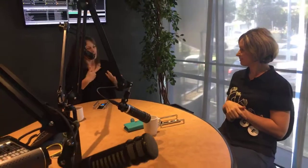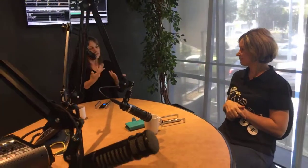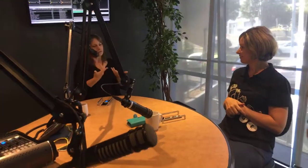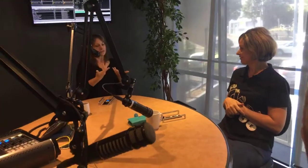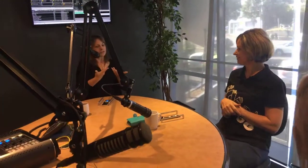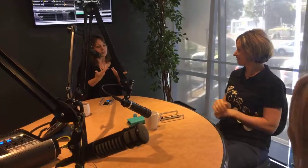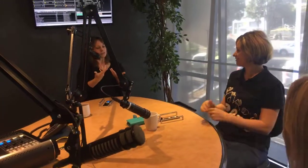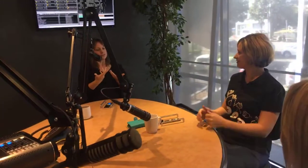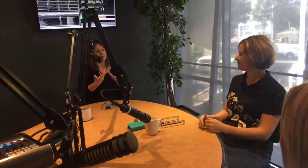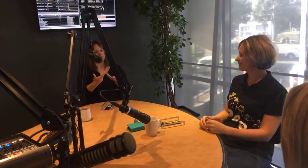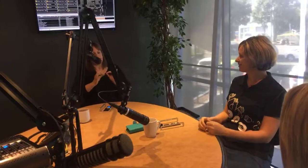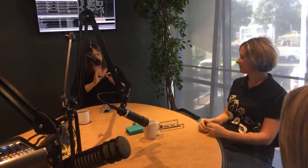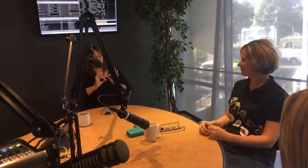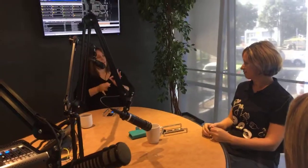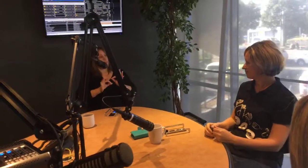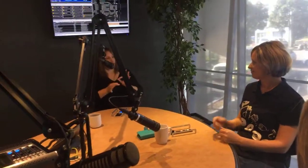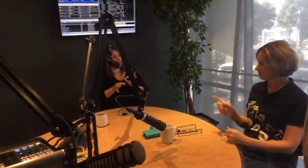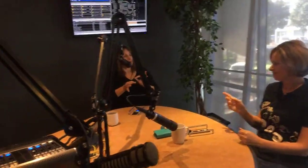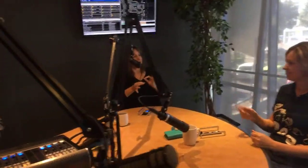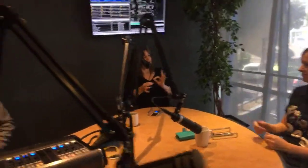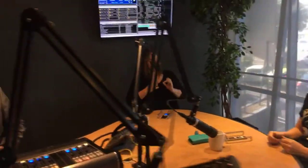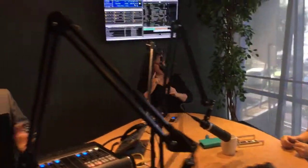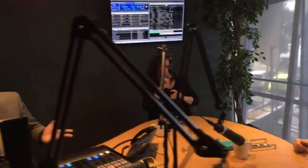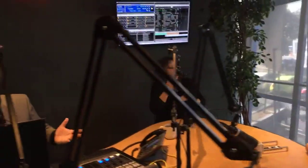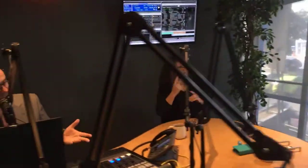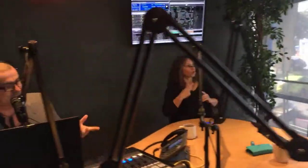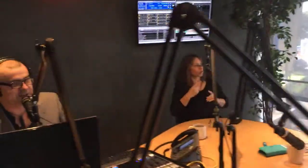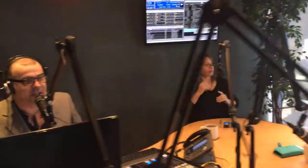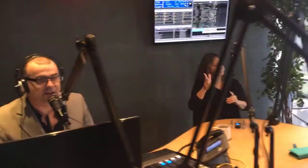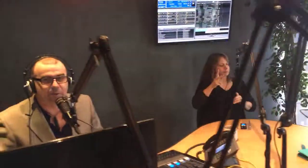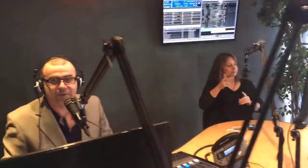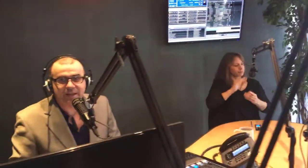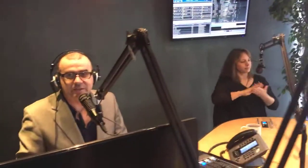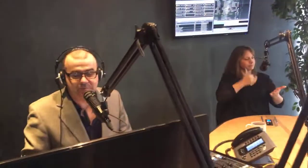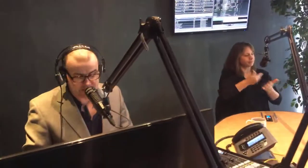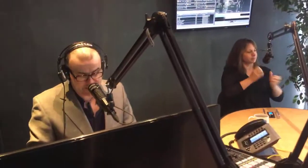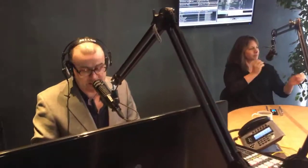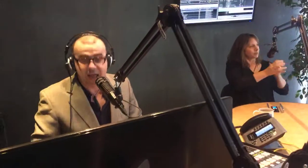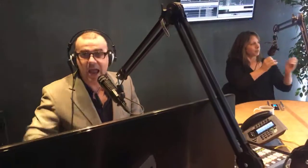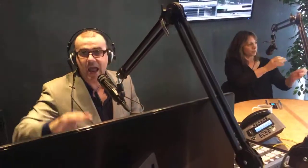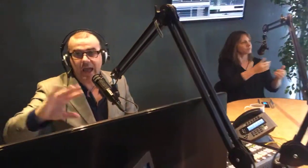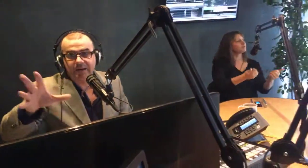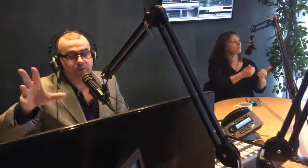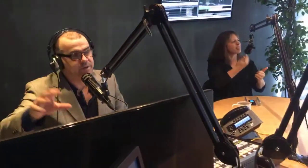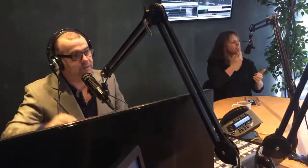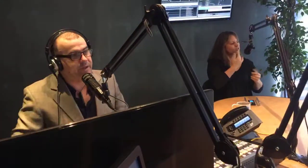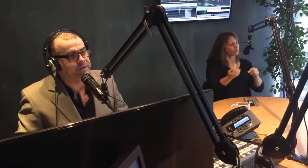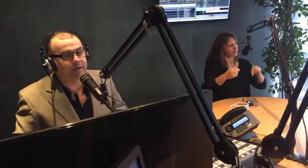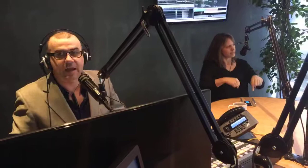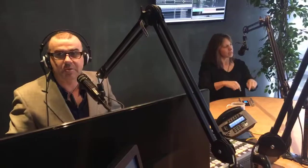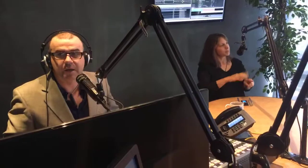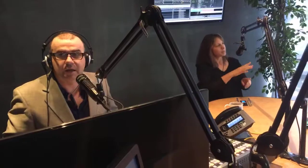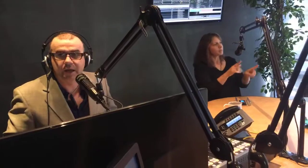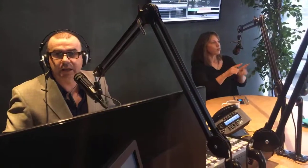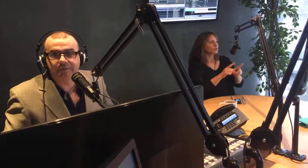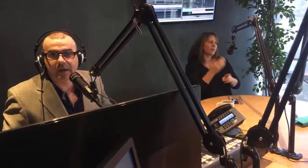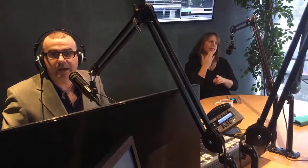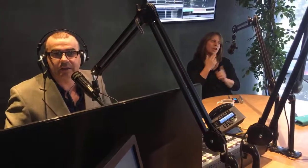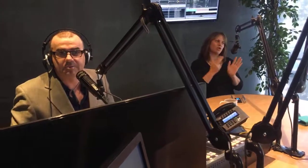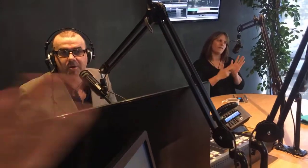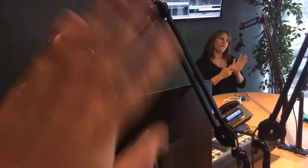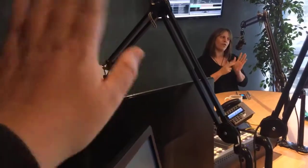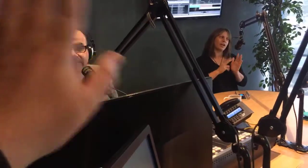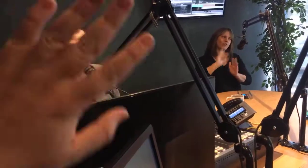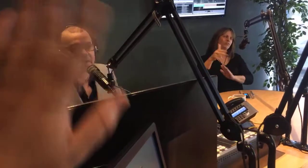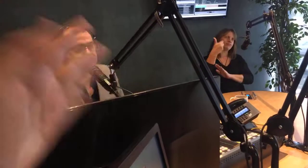on the radio is Laura, who is doing some interpretation. Laura, thanks for being there. And also thanks to our cameraman Nick for